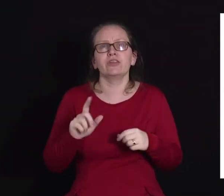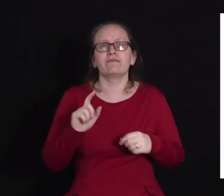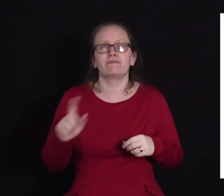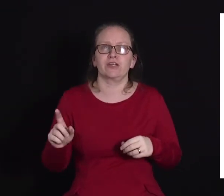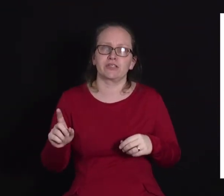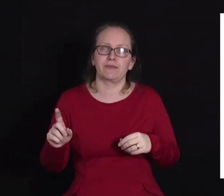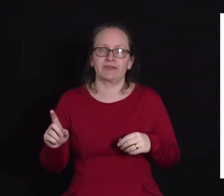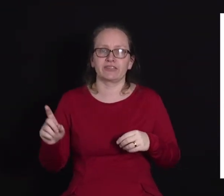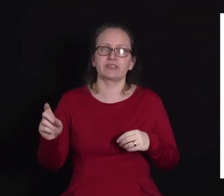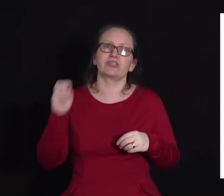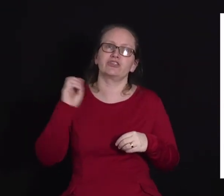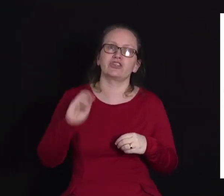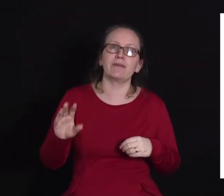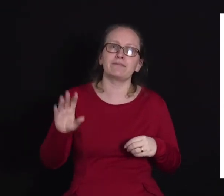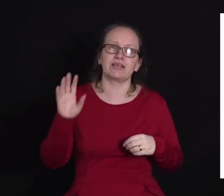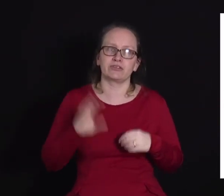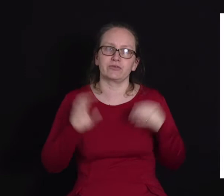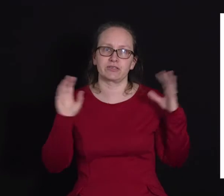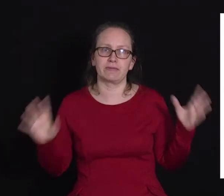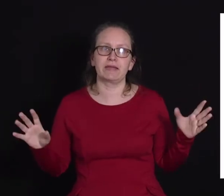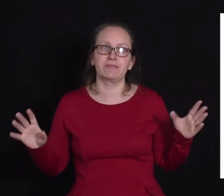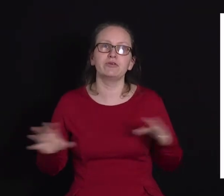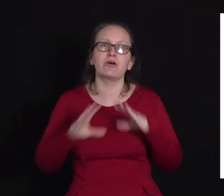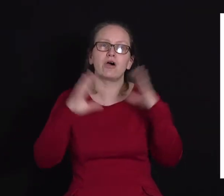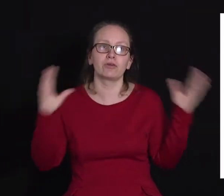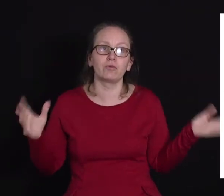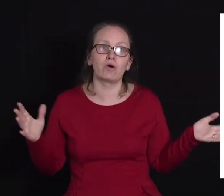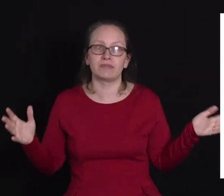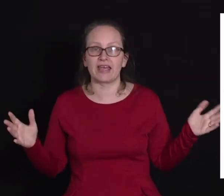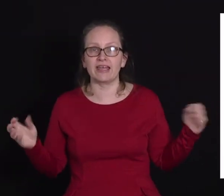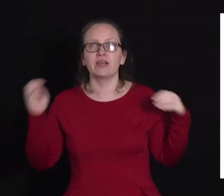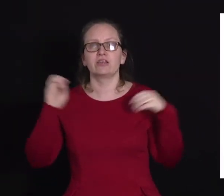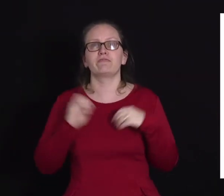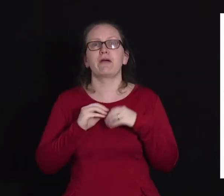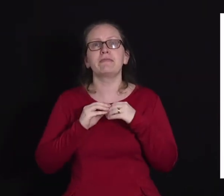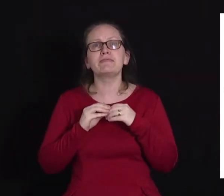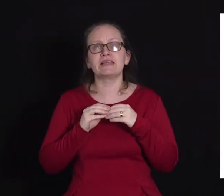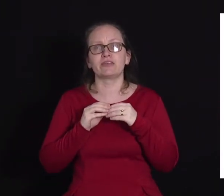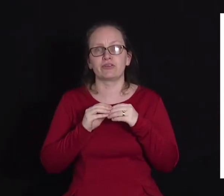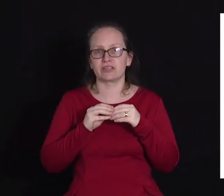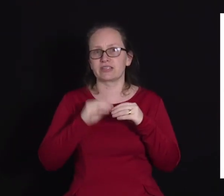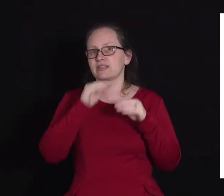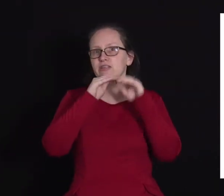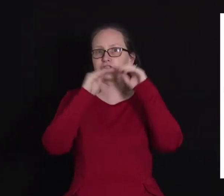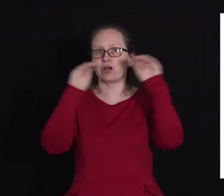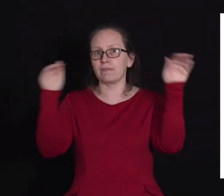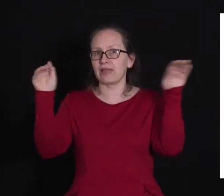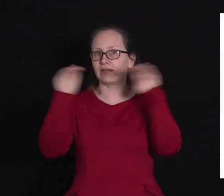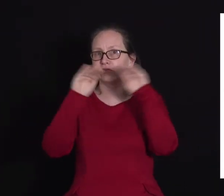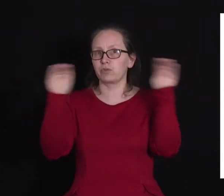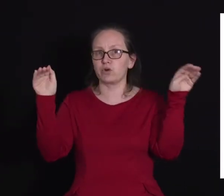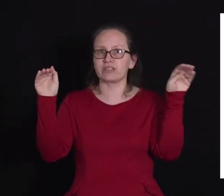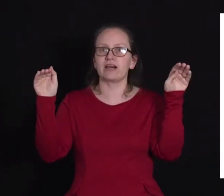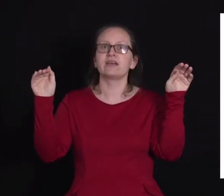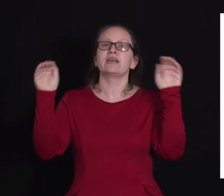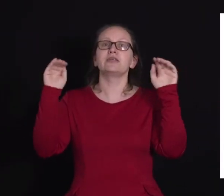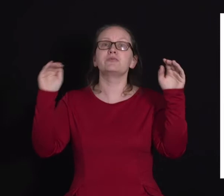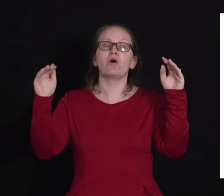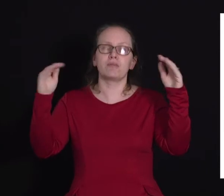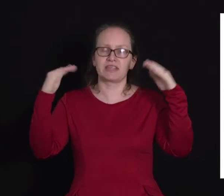the first person to jump into a swimming pool on a warm day, you've probably noticed that the top layer of the water is warmer than